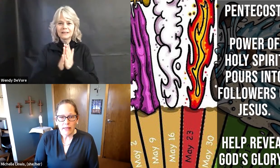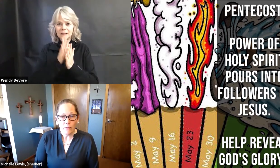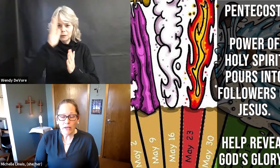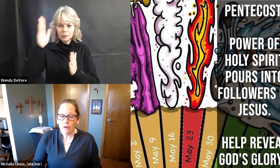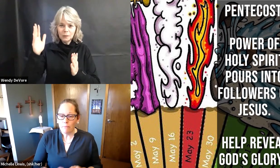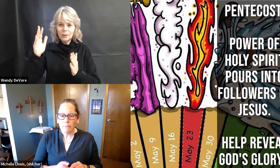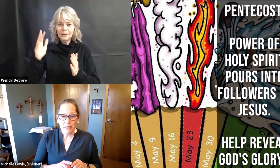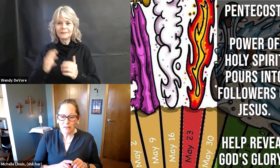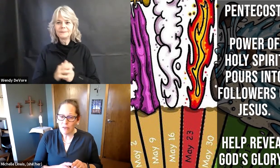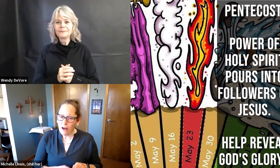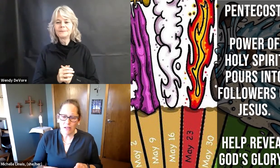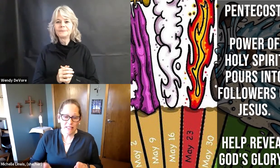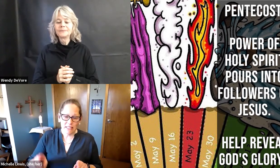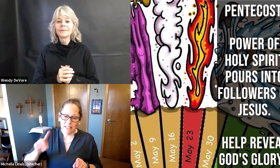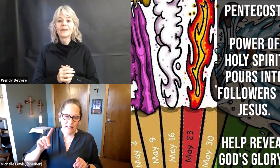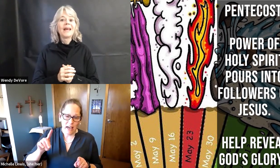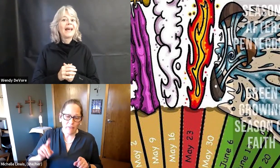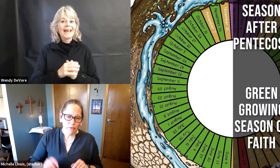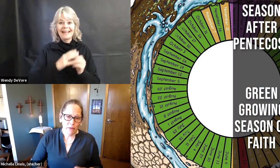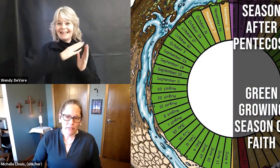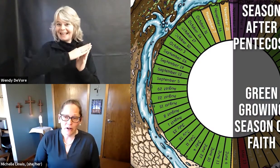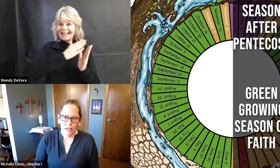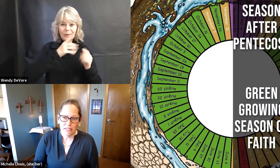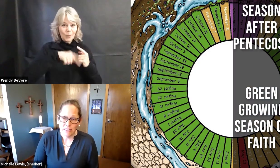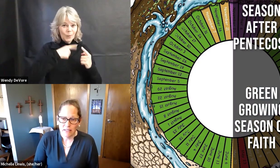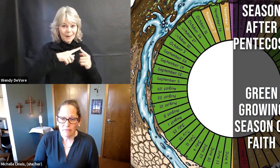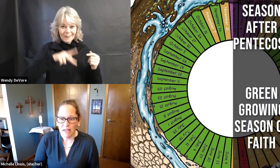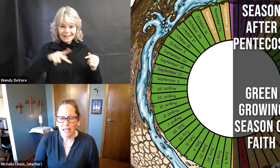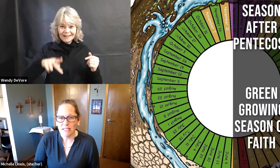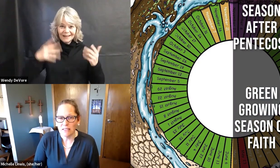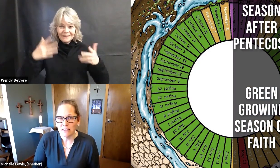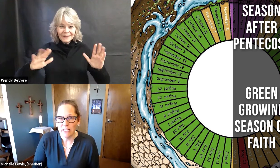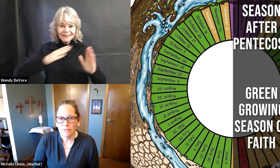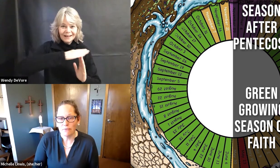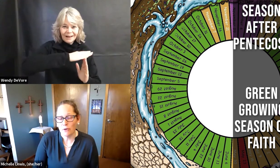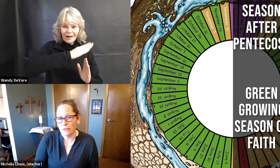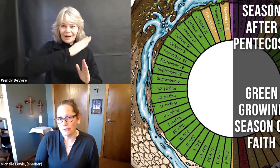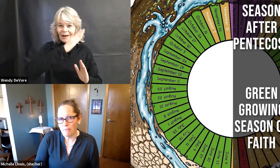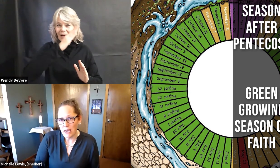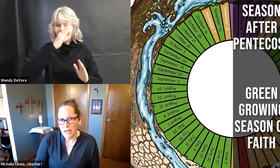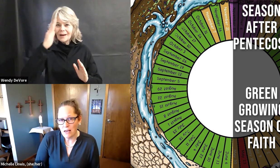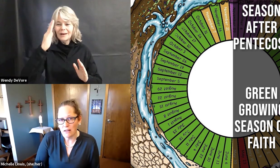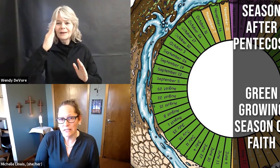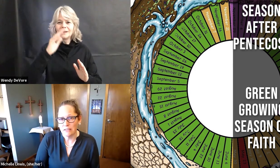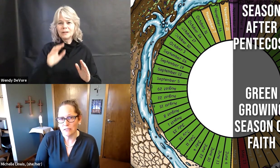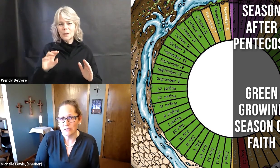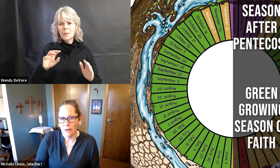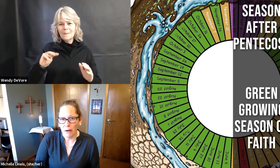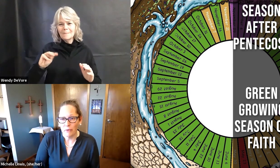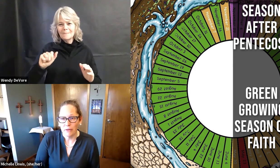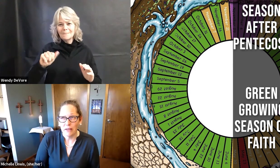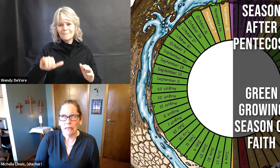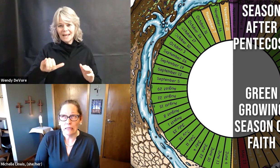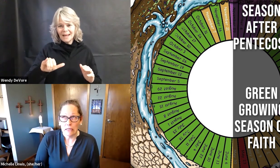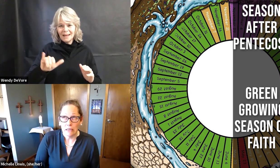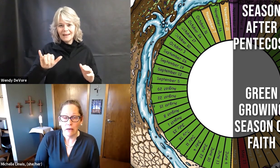And then we have a big, long season after Pentecost. It goes from May until